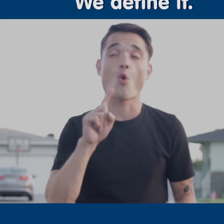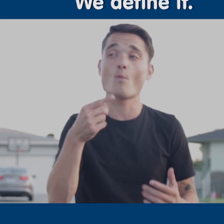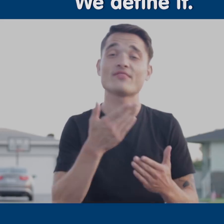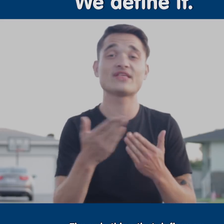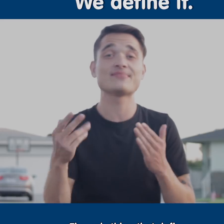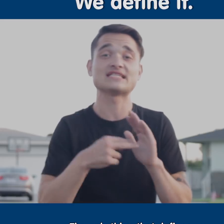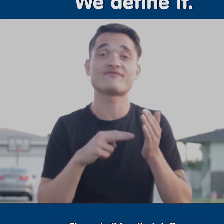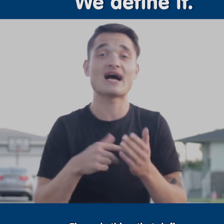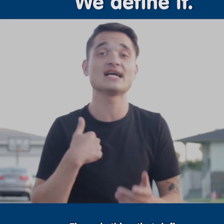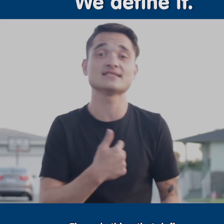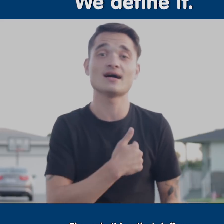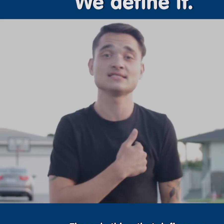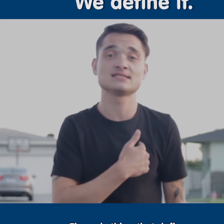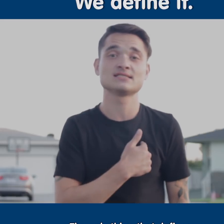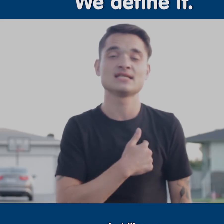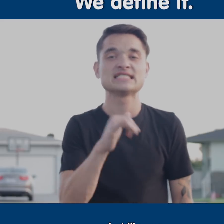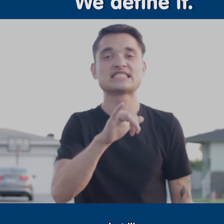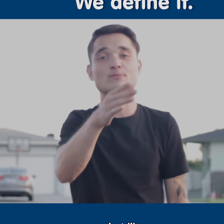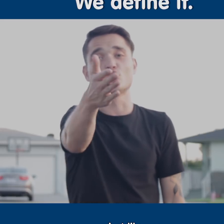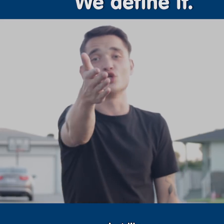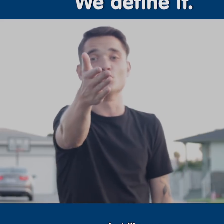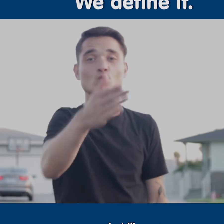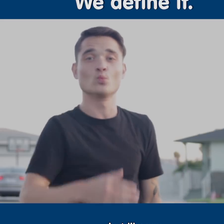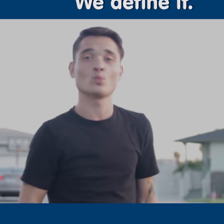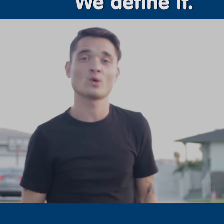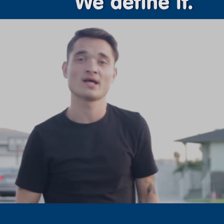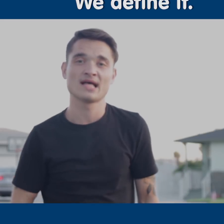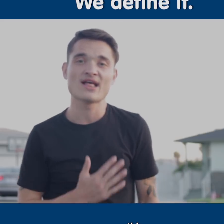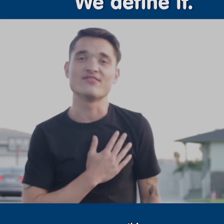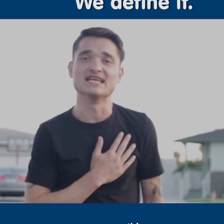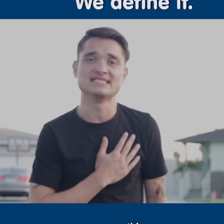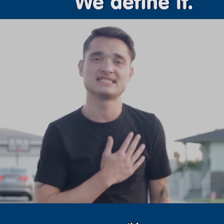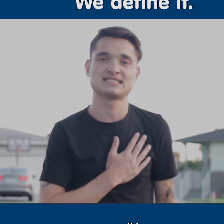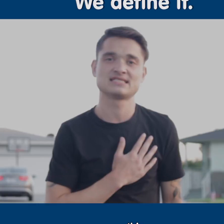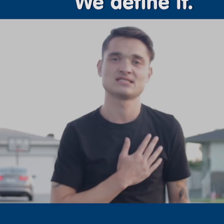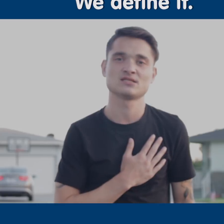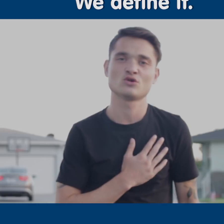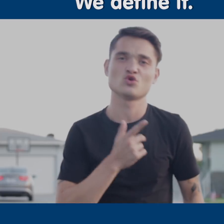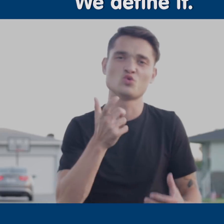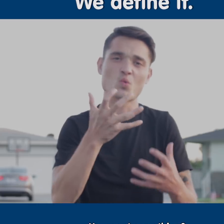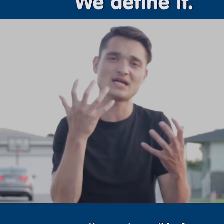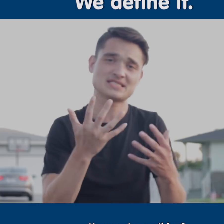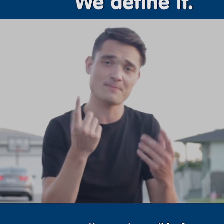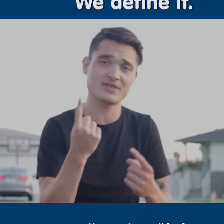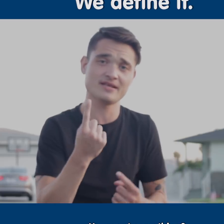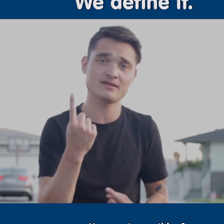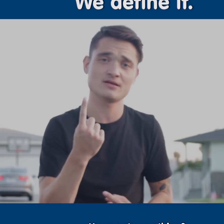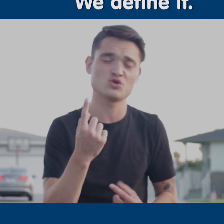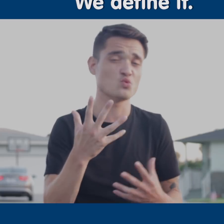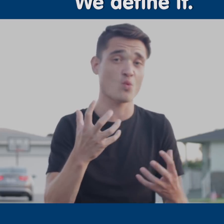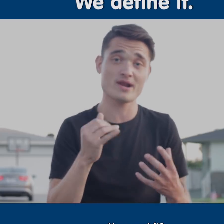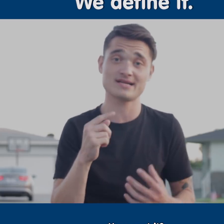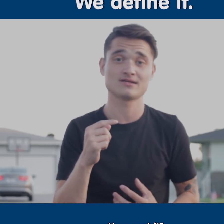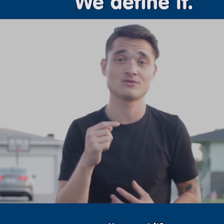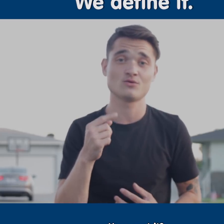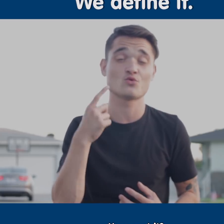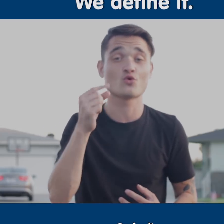Only thing that defines us, just like you, this. You want something, you want it, go for